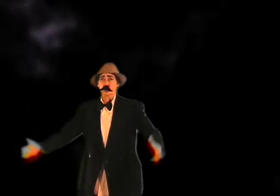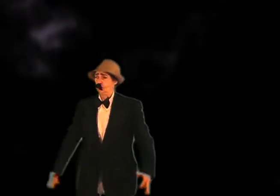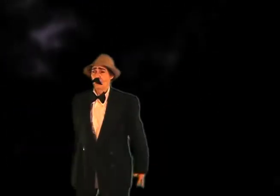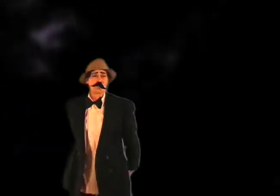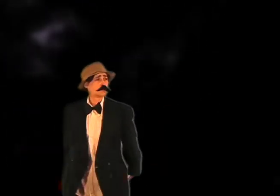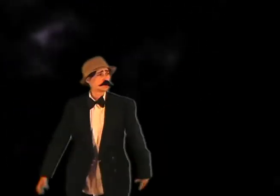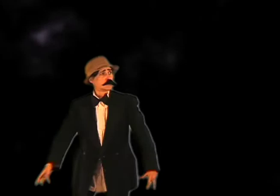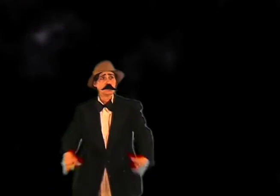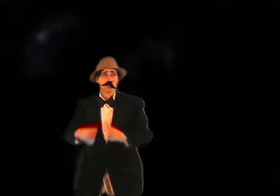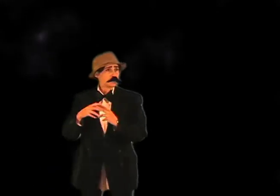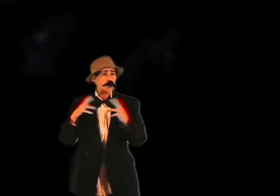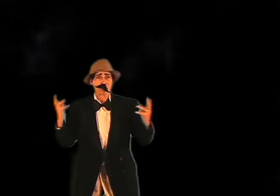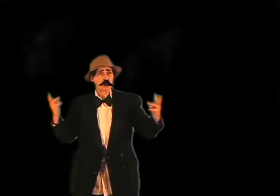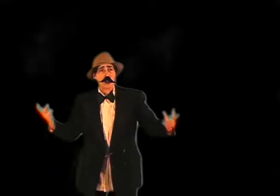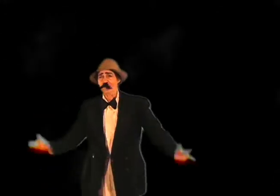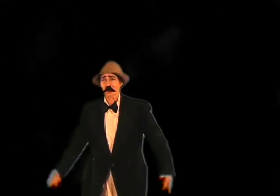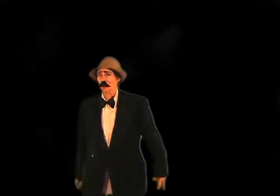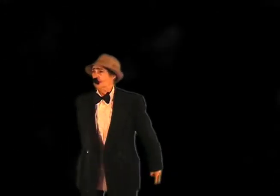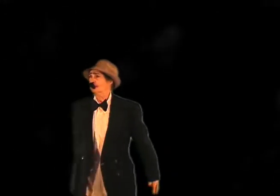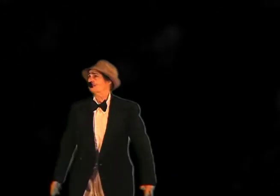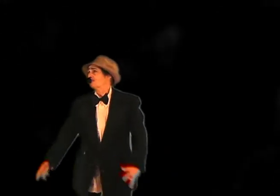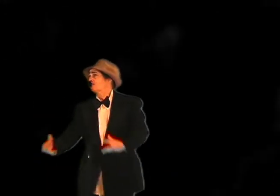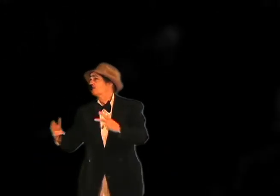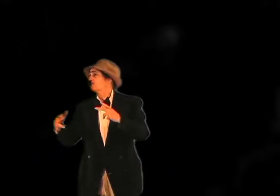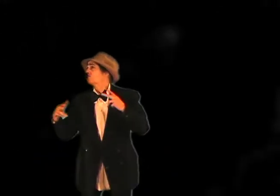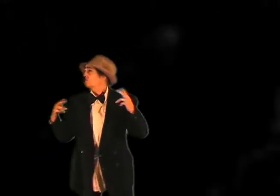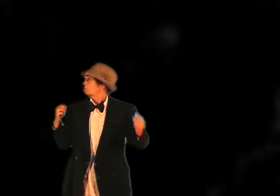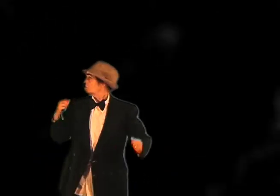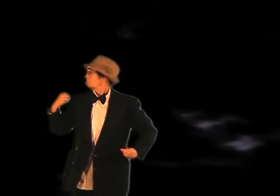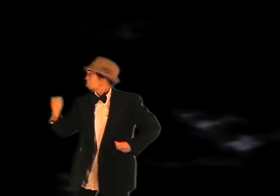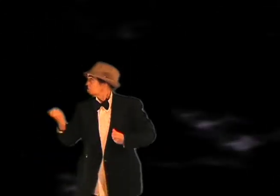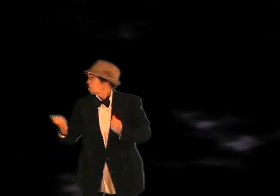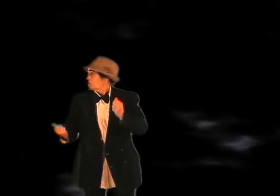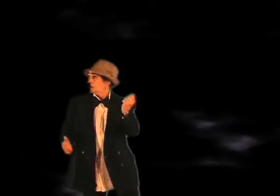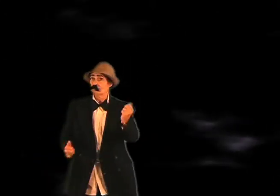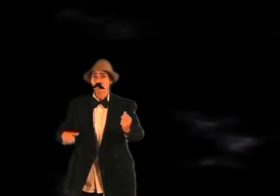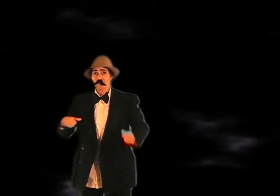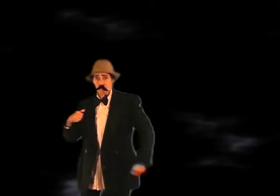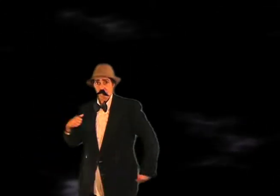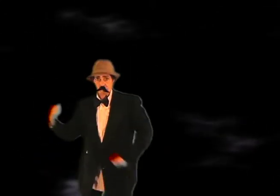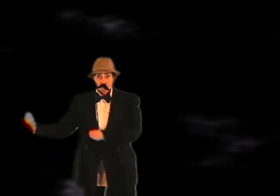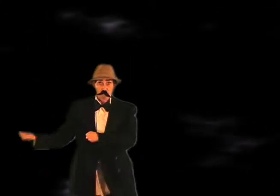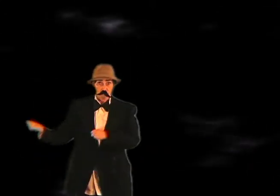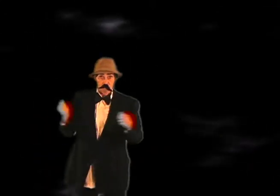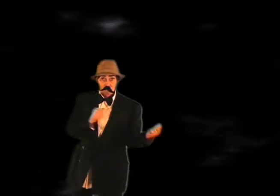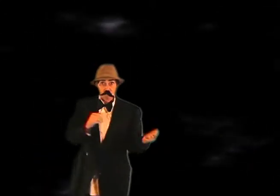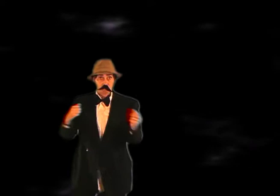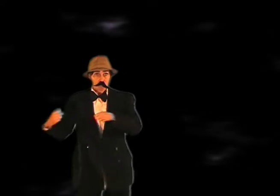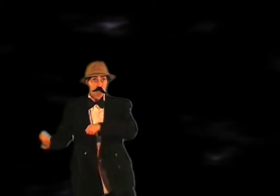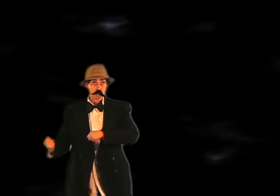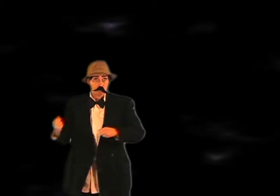stuff. Forget Janna, the competition. You're my friend. Here comes